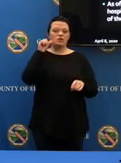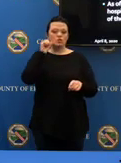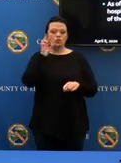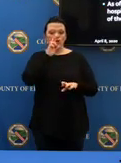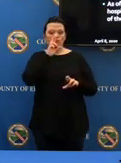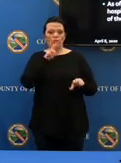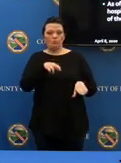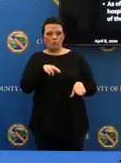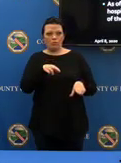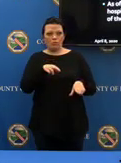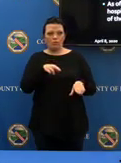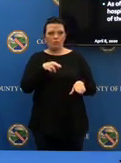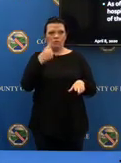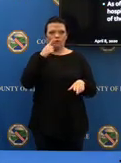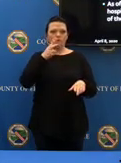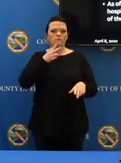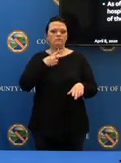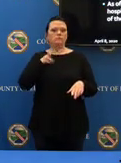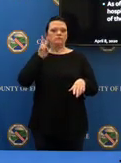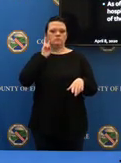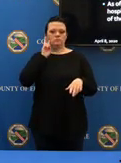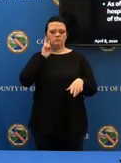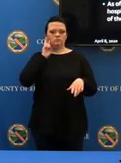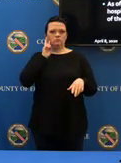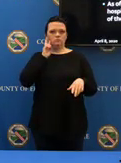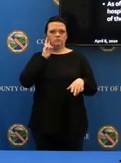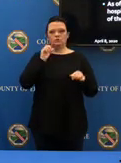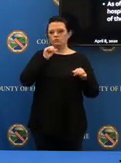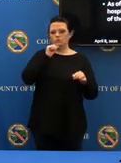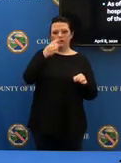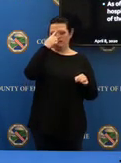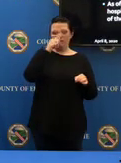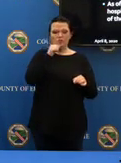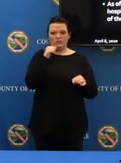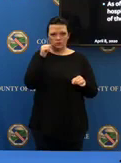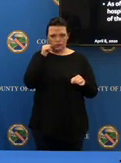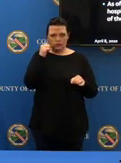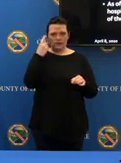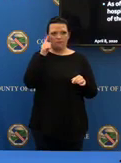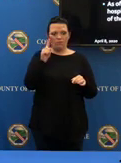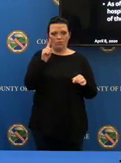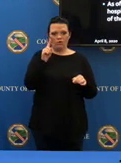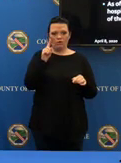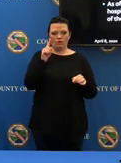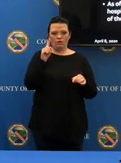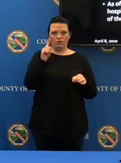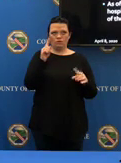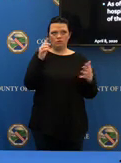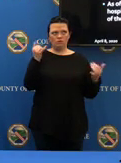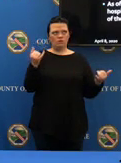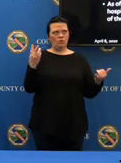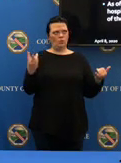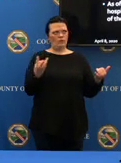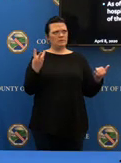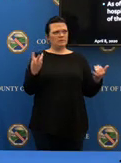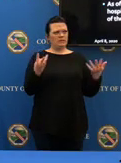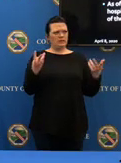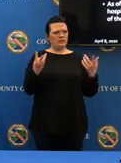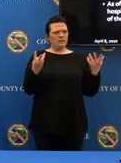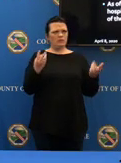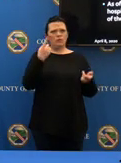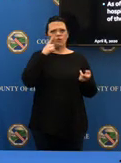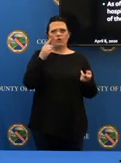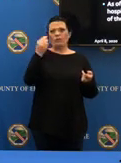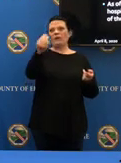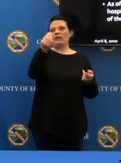which is actually for the day before, so this would not be for yesterday, but for today is Wednesday, I believe, so it would be